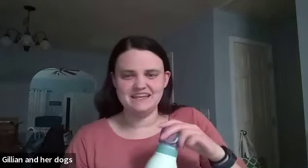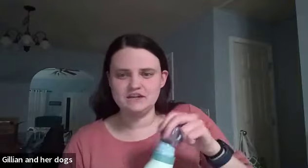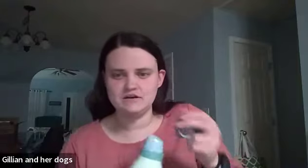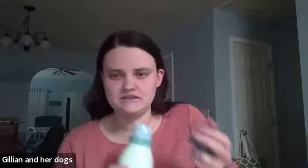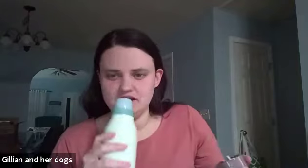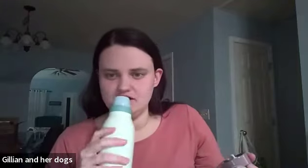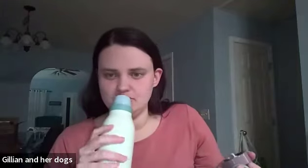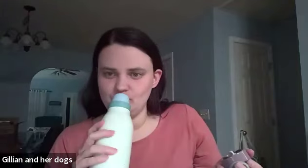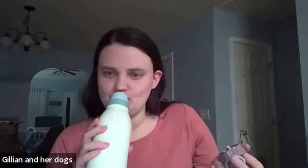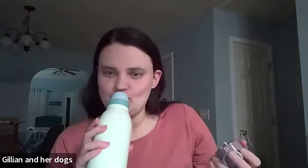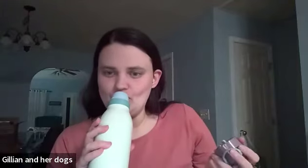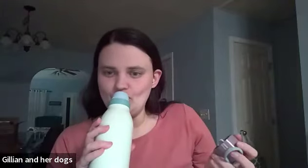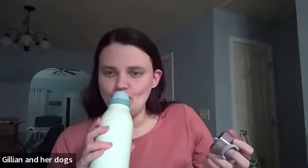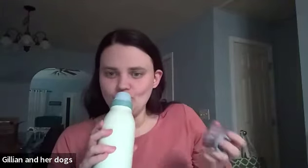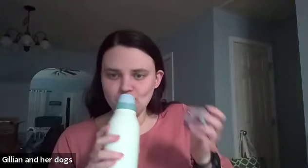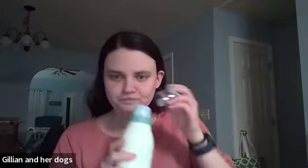Any y'all can think of.